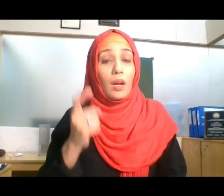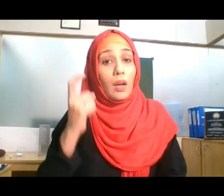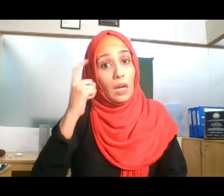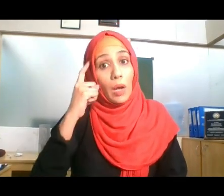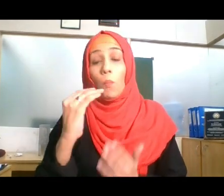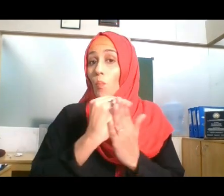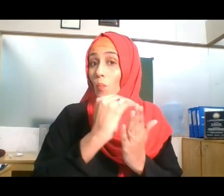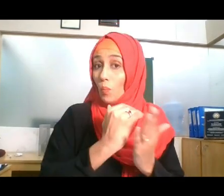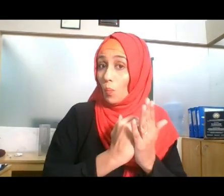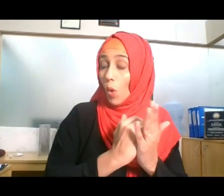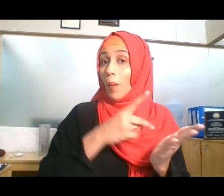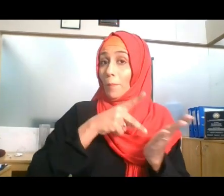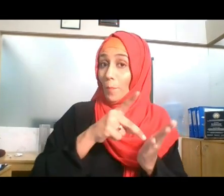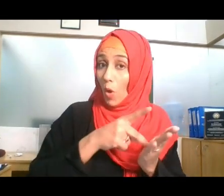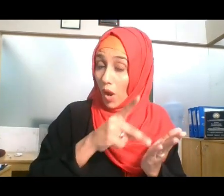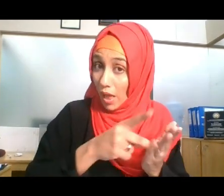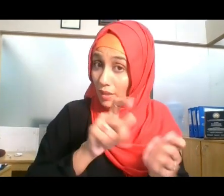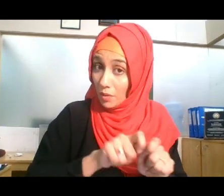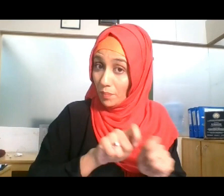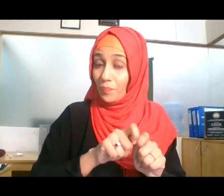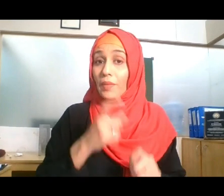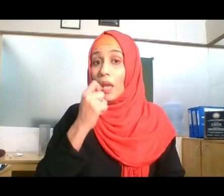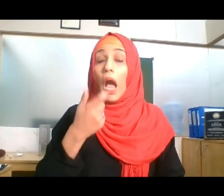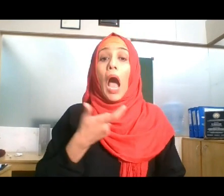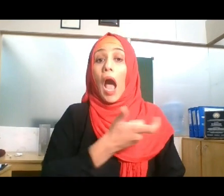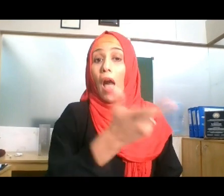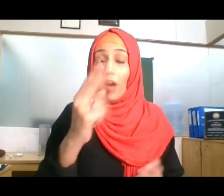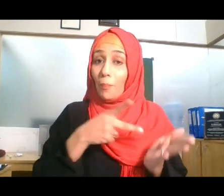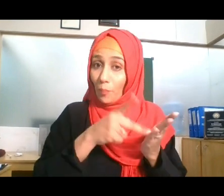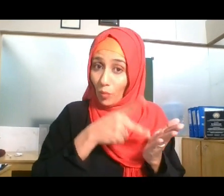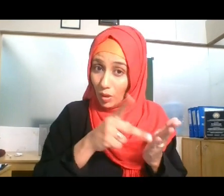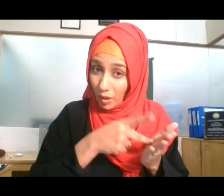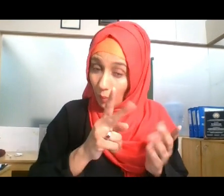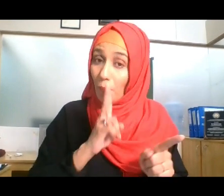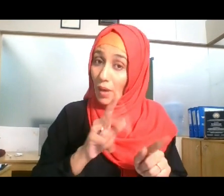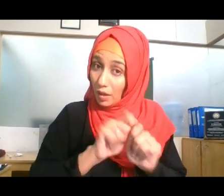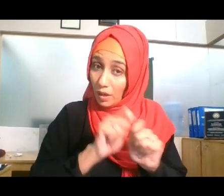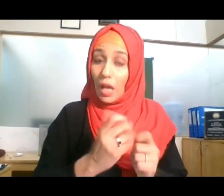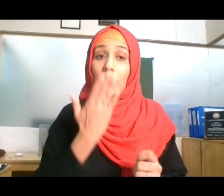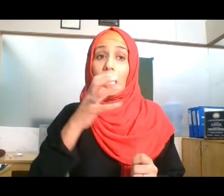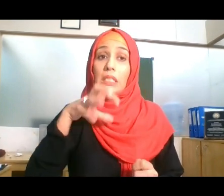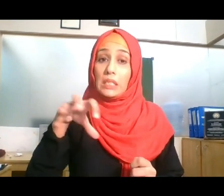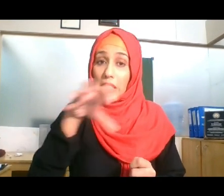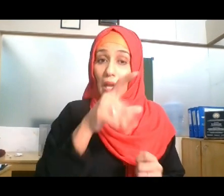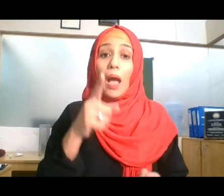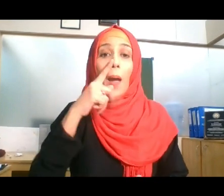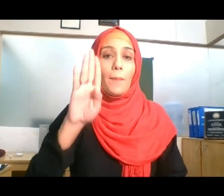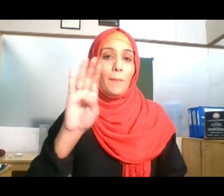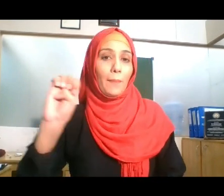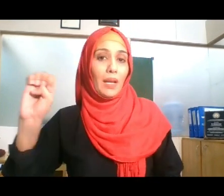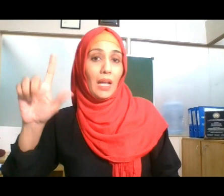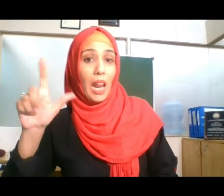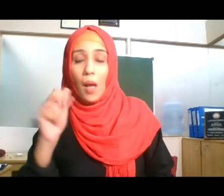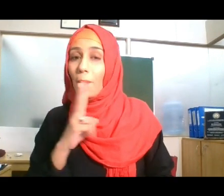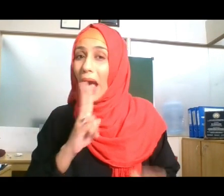political representation, on public policy, on the bureaucracy of the education system. Bela mentioned that a little bit. And